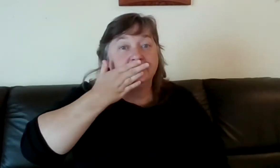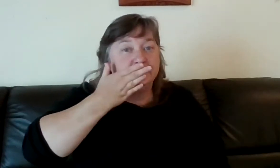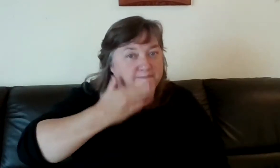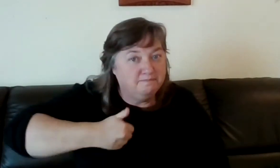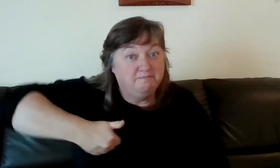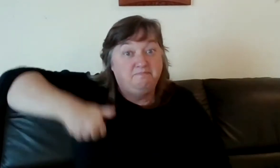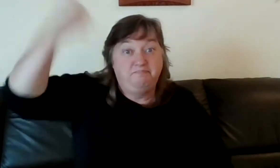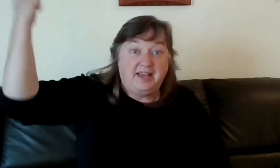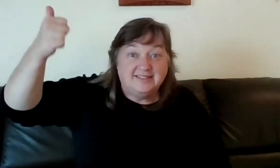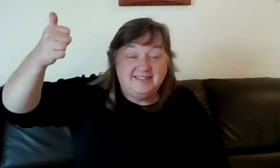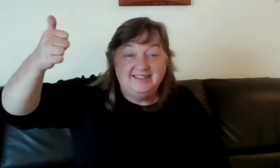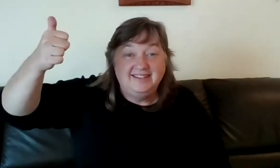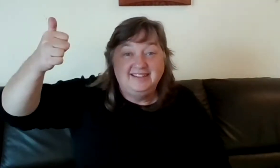Best. Best.